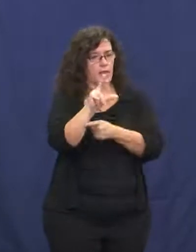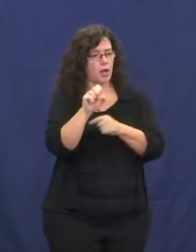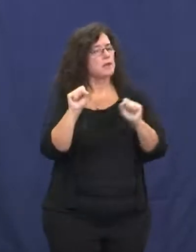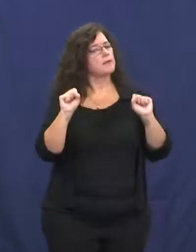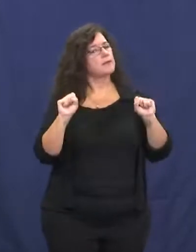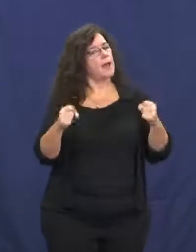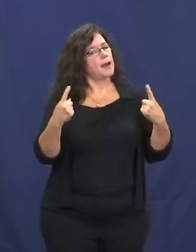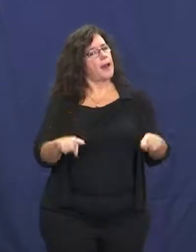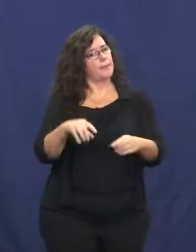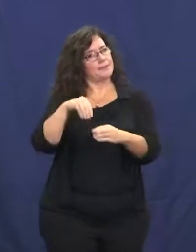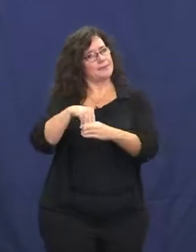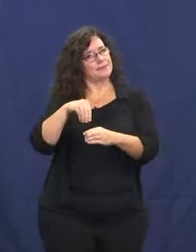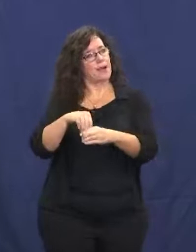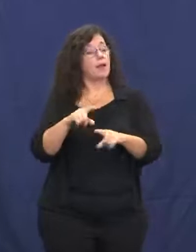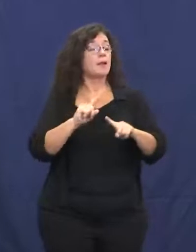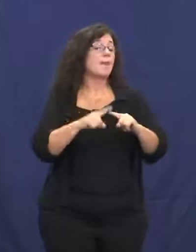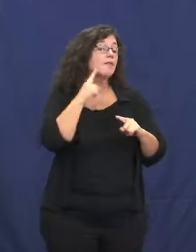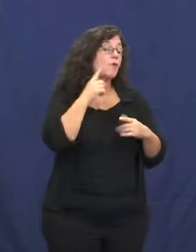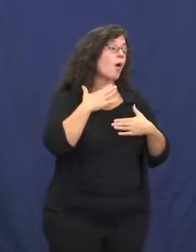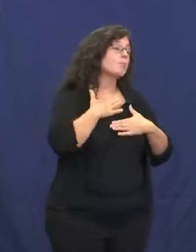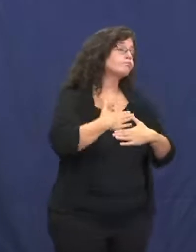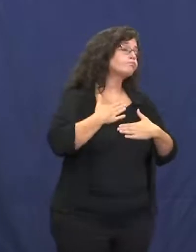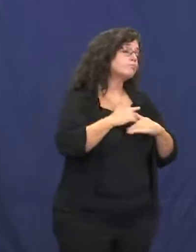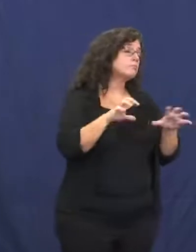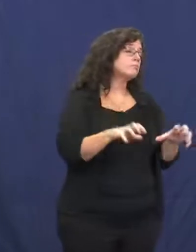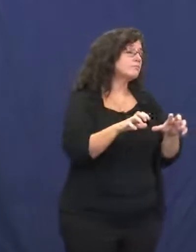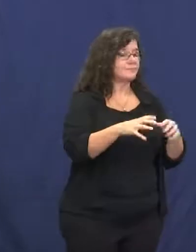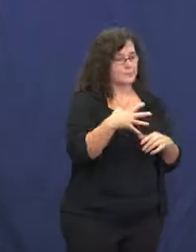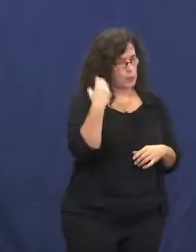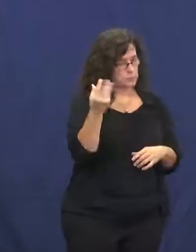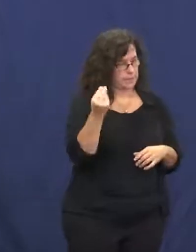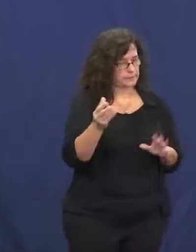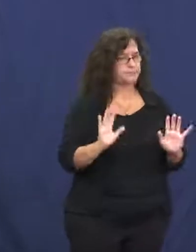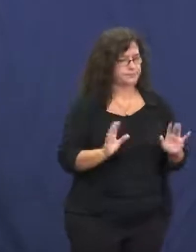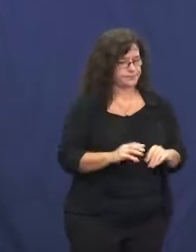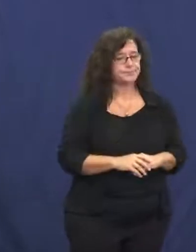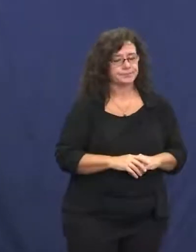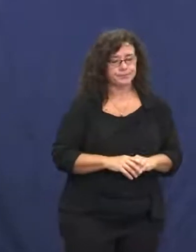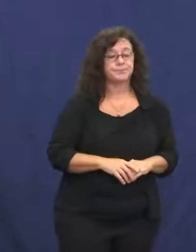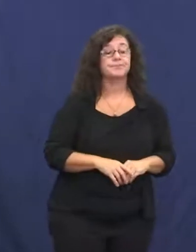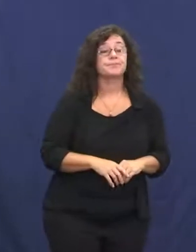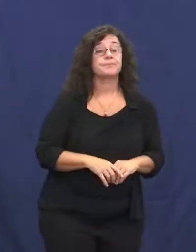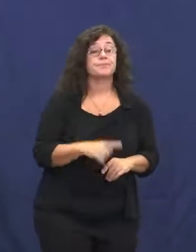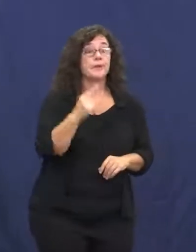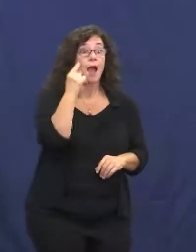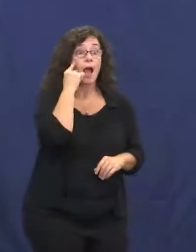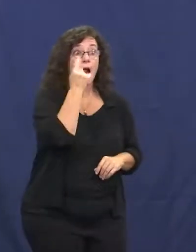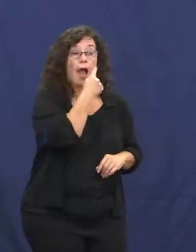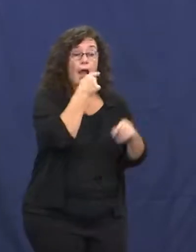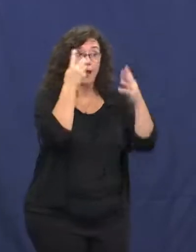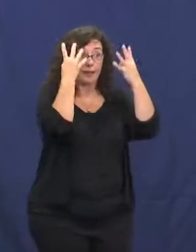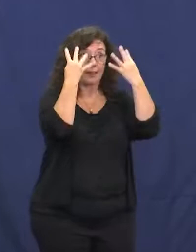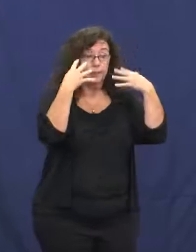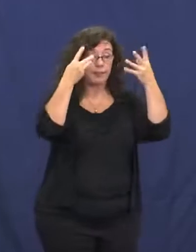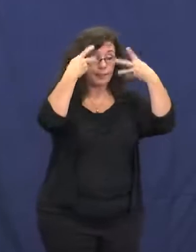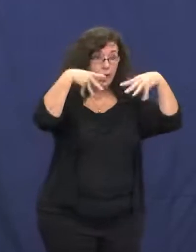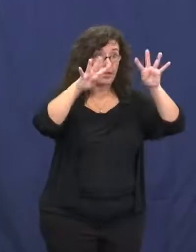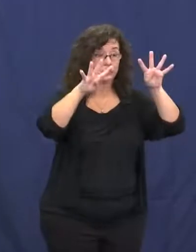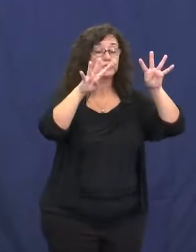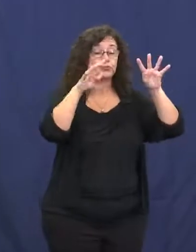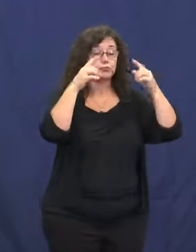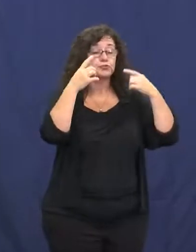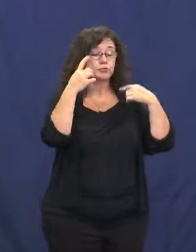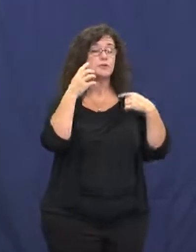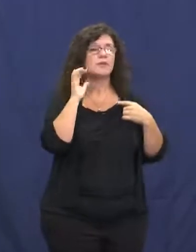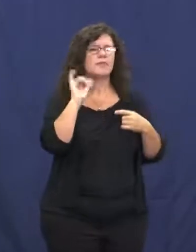or spa-type massages are still outdoors at this time. Eyelash extensions fall under the category of personal care